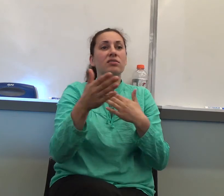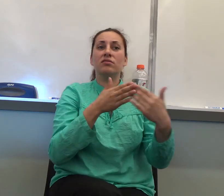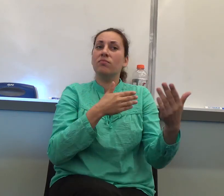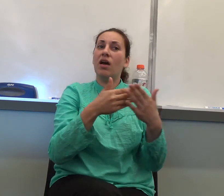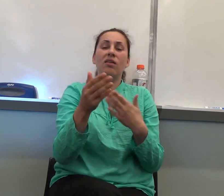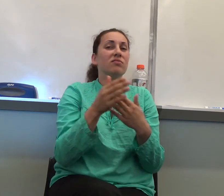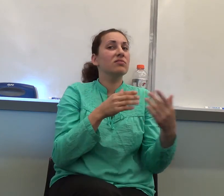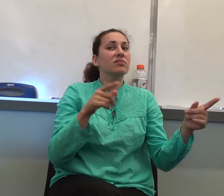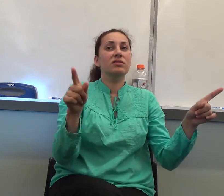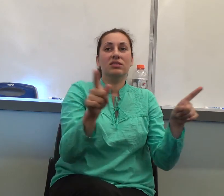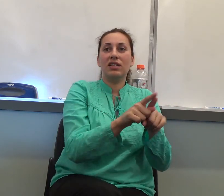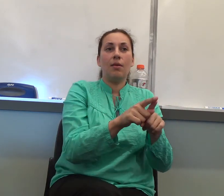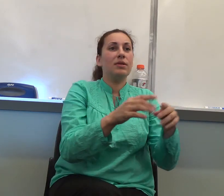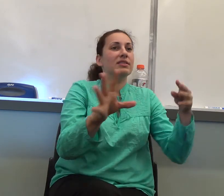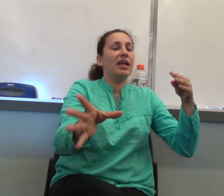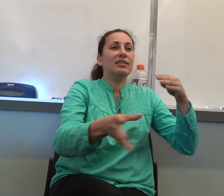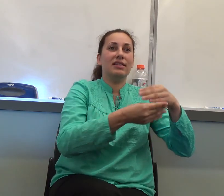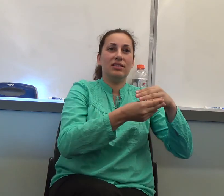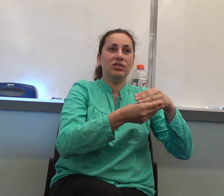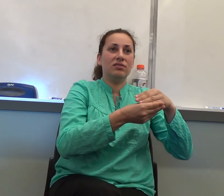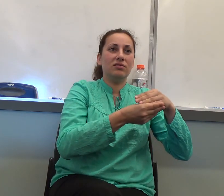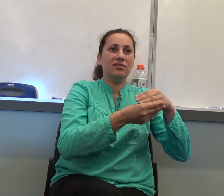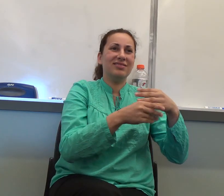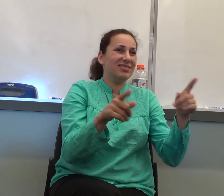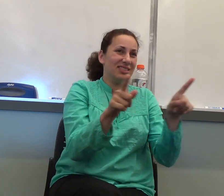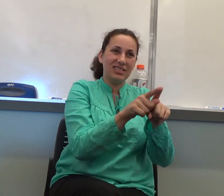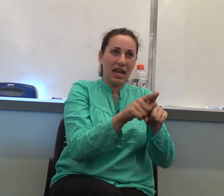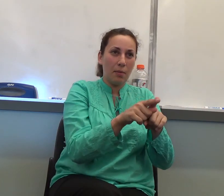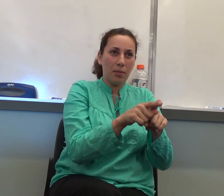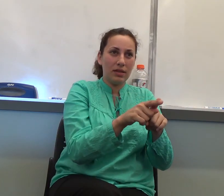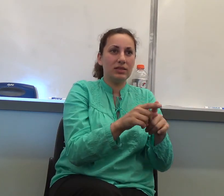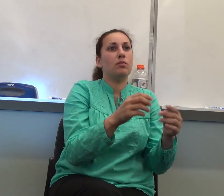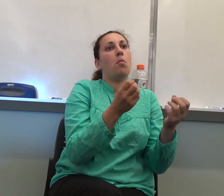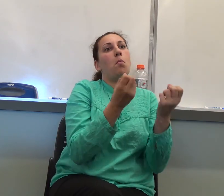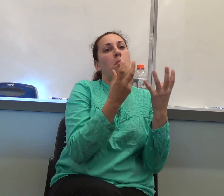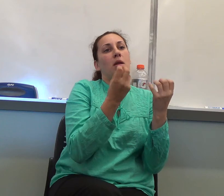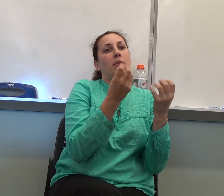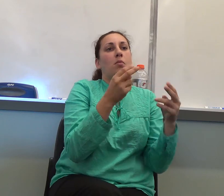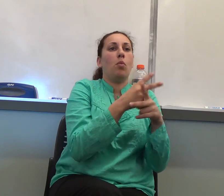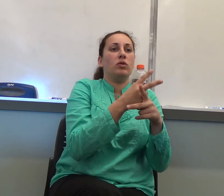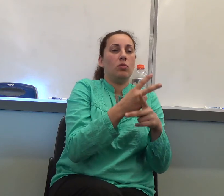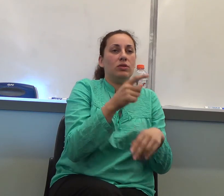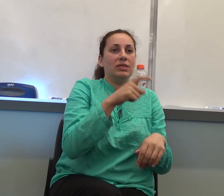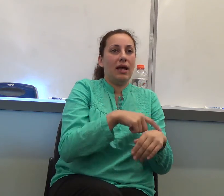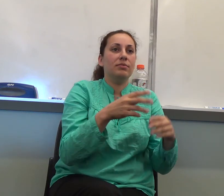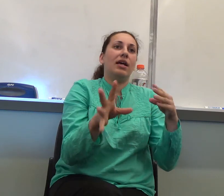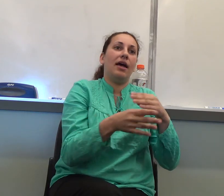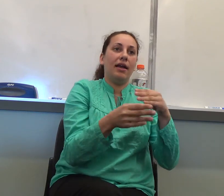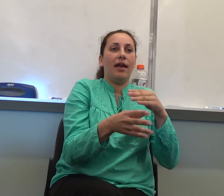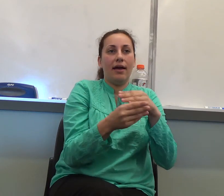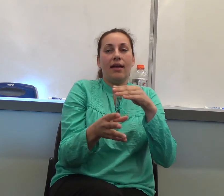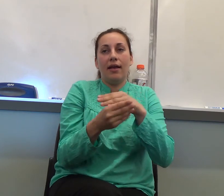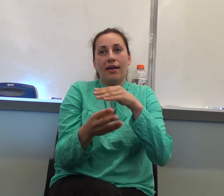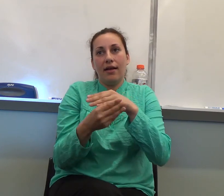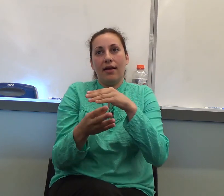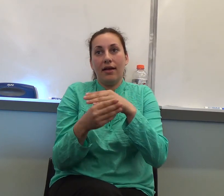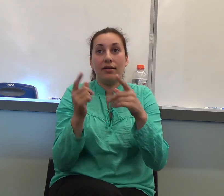repeated addition, so it has the same properties as addition. So you could have this first and this second, or vice versa. You can mute them, it doesn't make